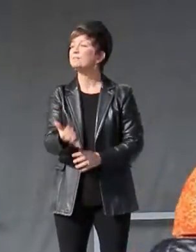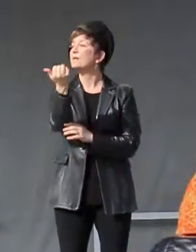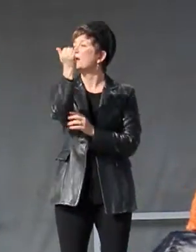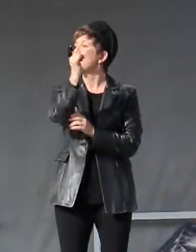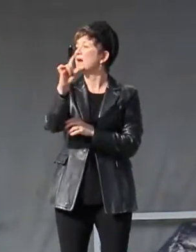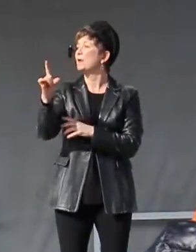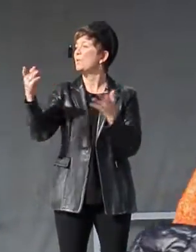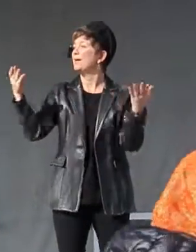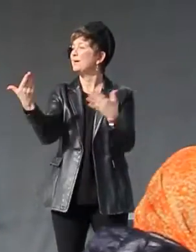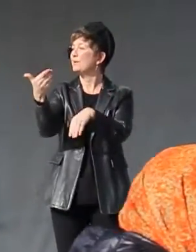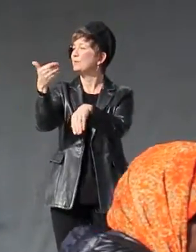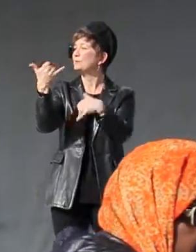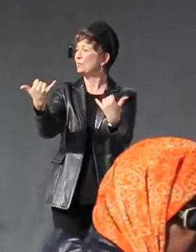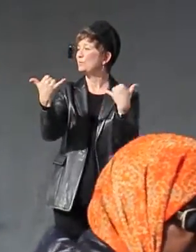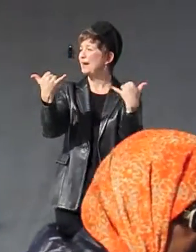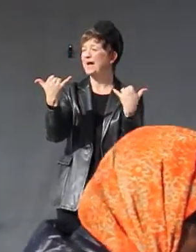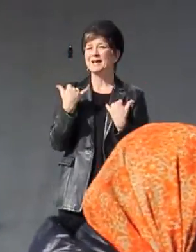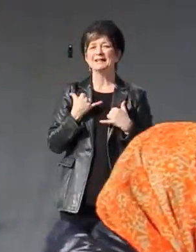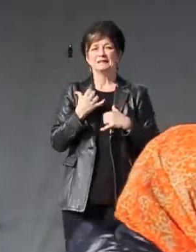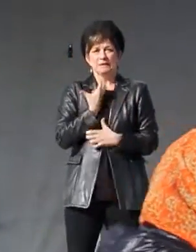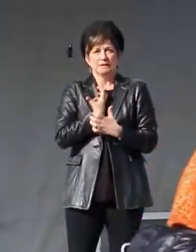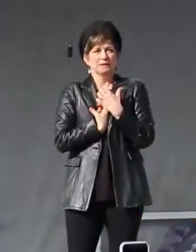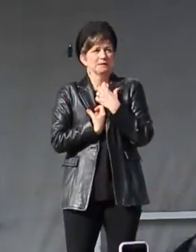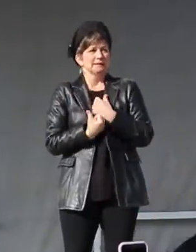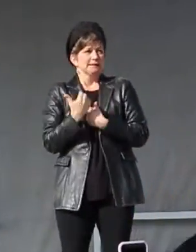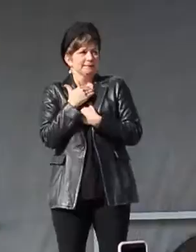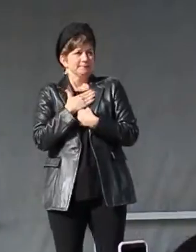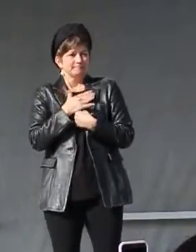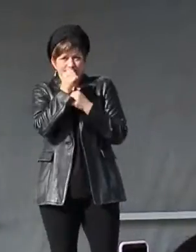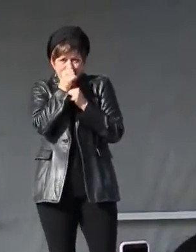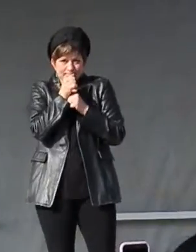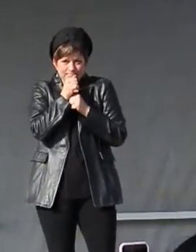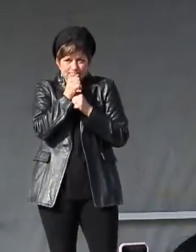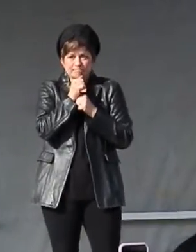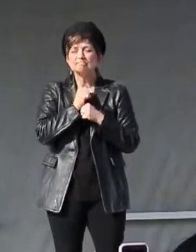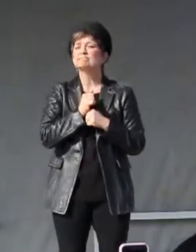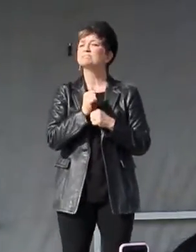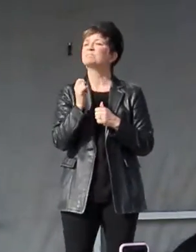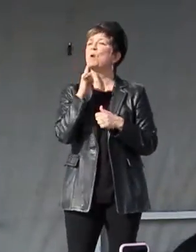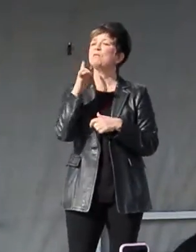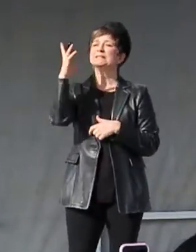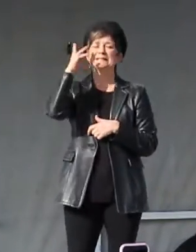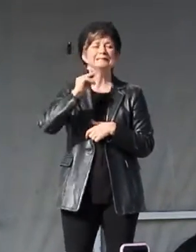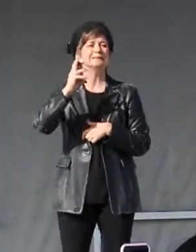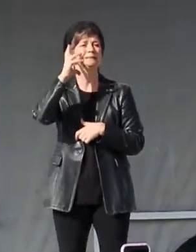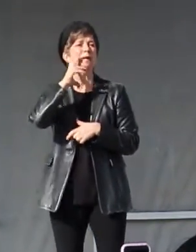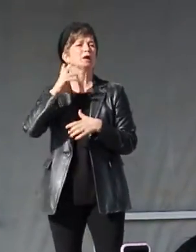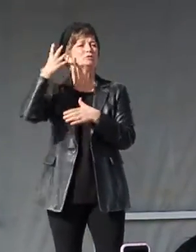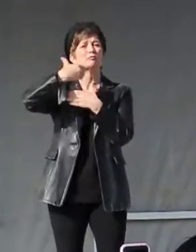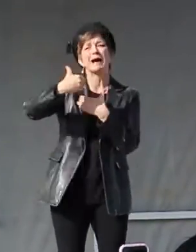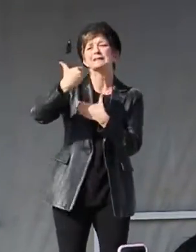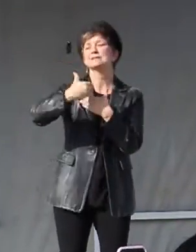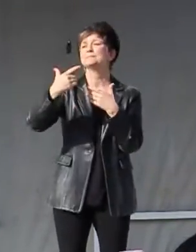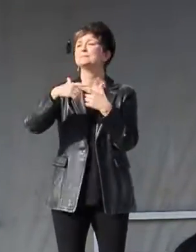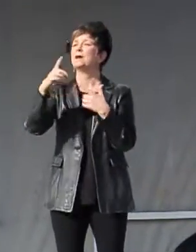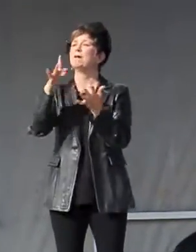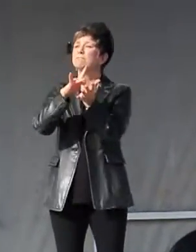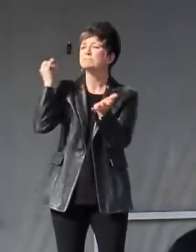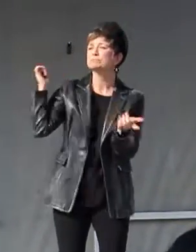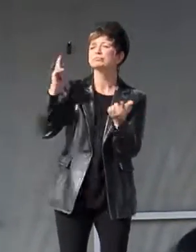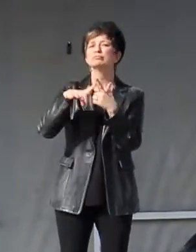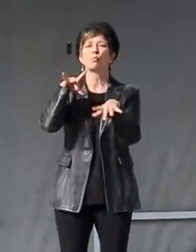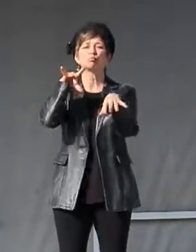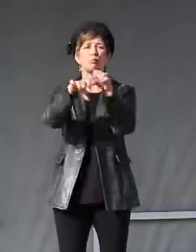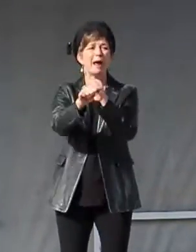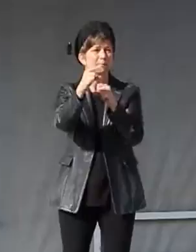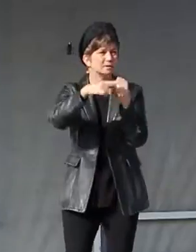Anyone here today who is still holding their story close to them, who has endured harassment, assault, or rape, please know you